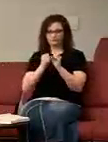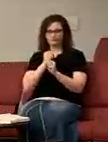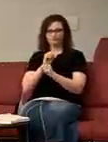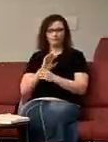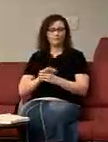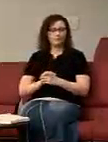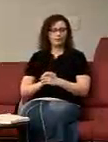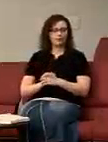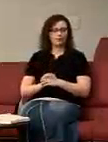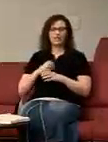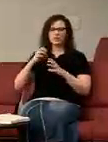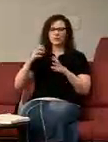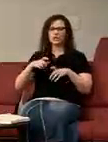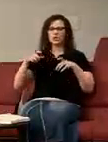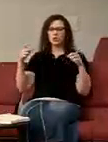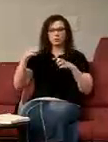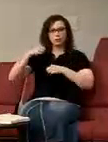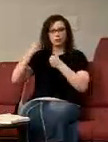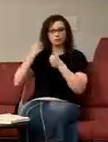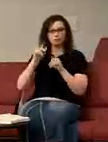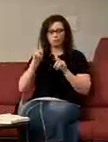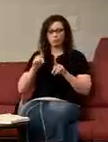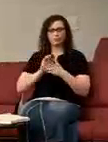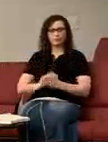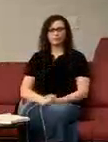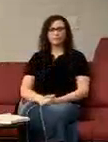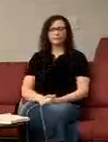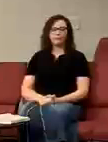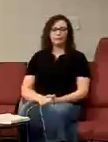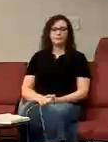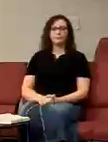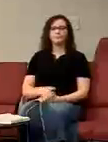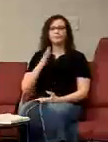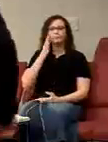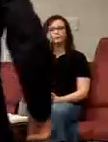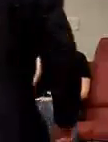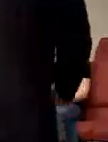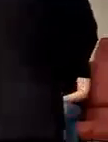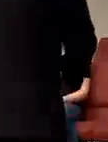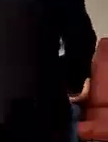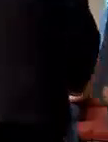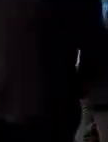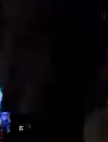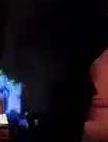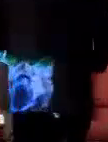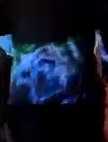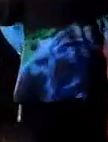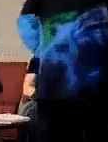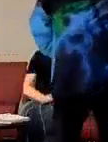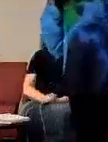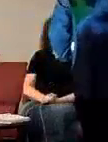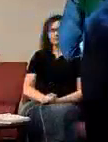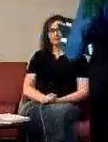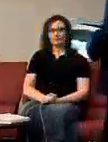that's superhuman. Amen? Amen. Pastor? All right, so I think the theme of the lesson was